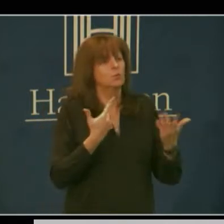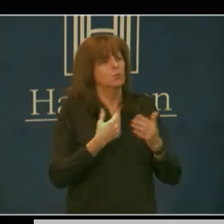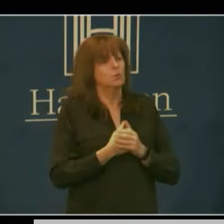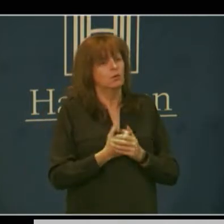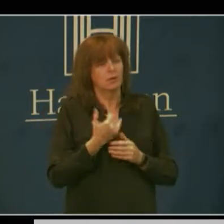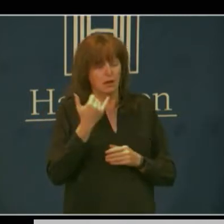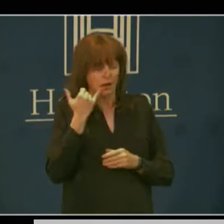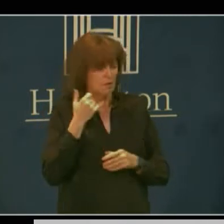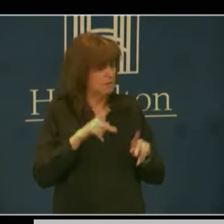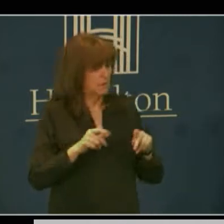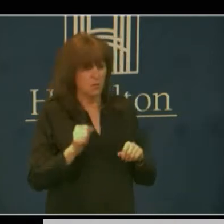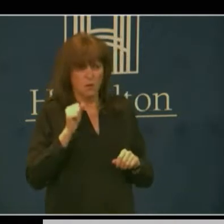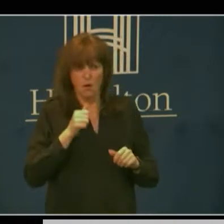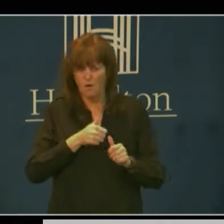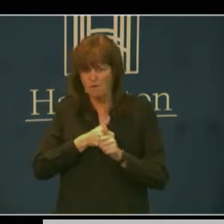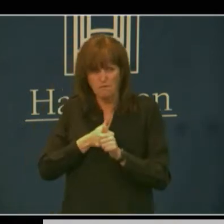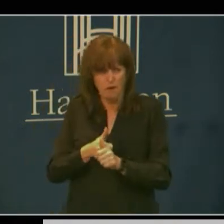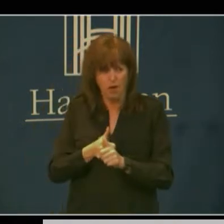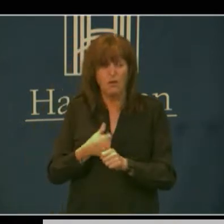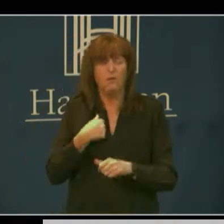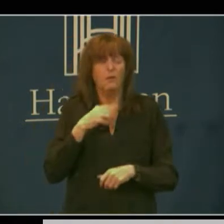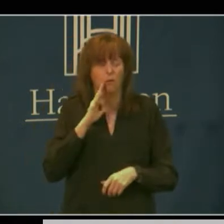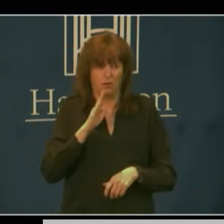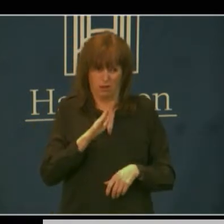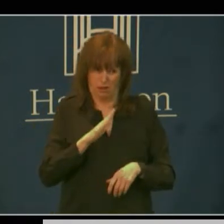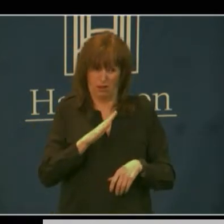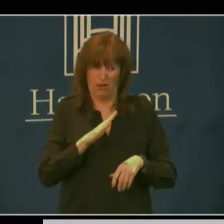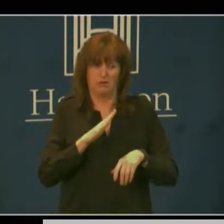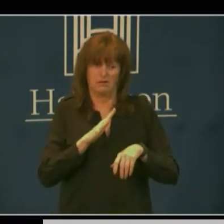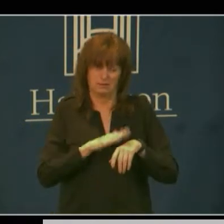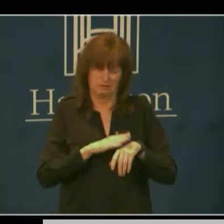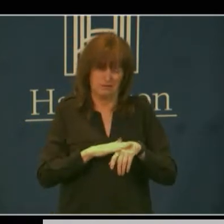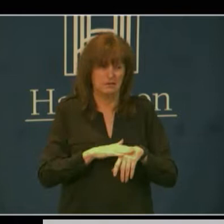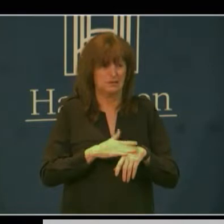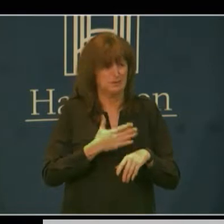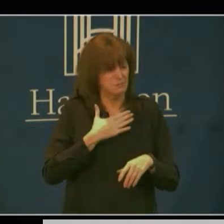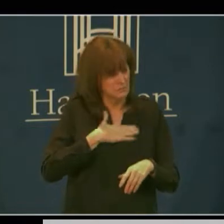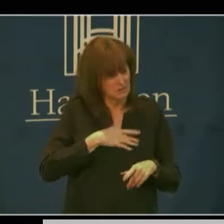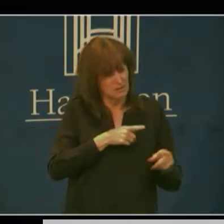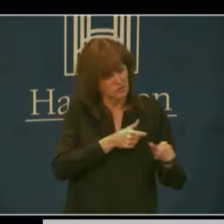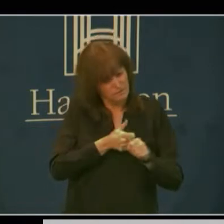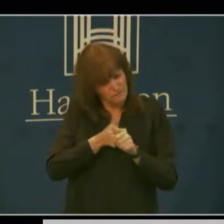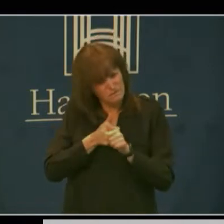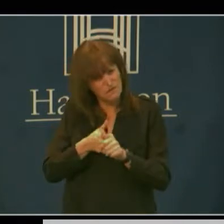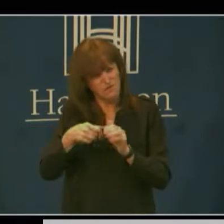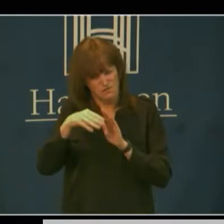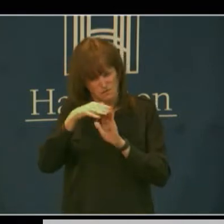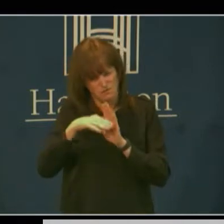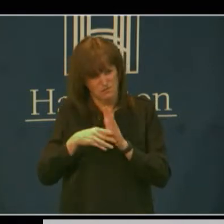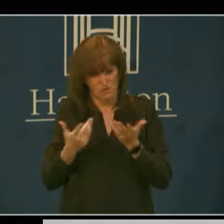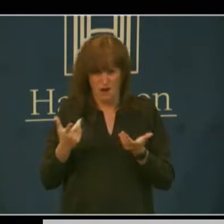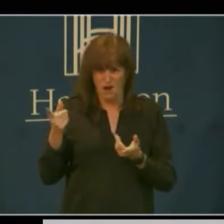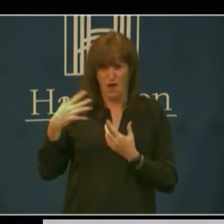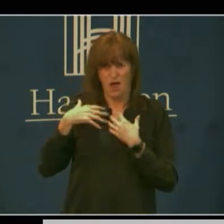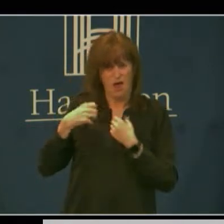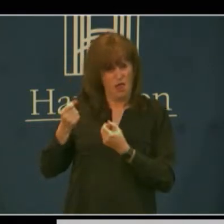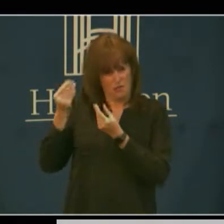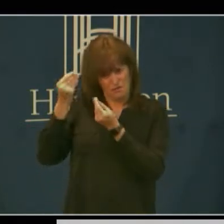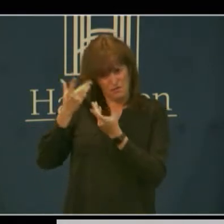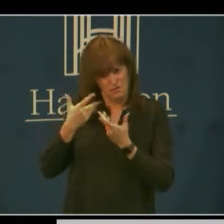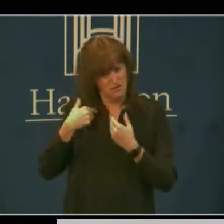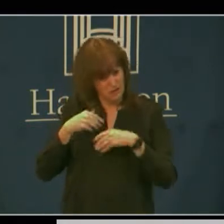continue to ask that you follow the guidelines from public health, because you are part of a solution